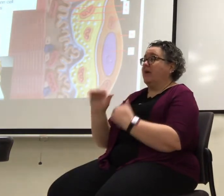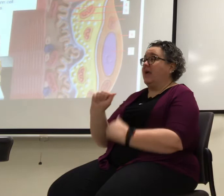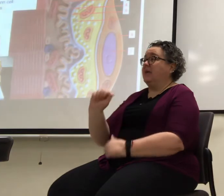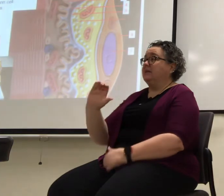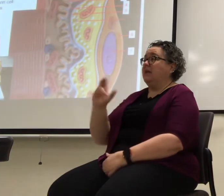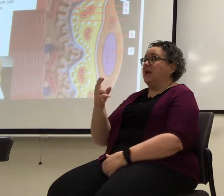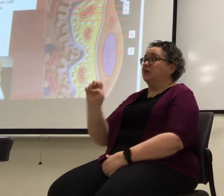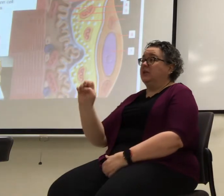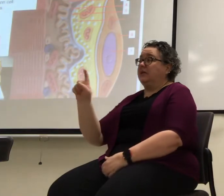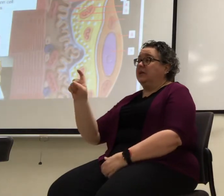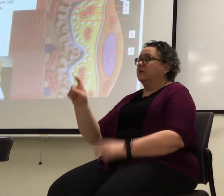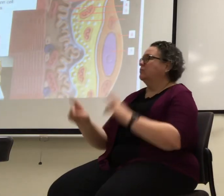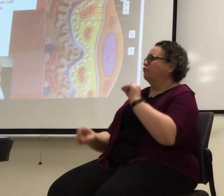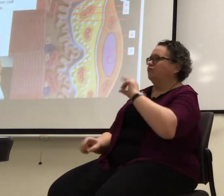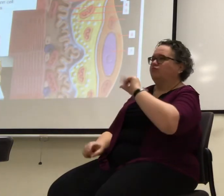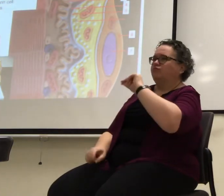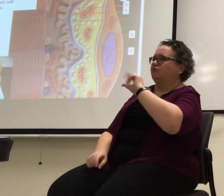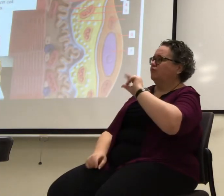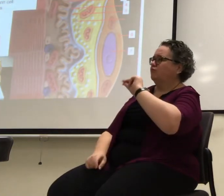the ACH? No.